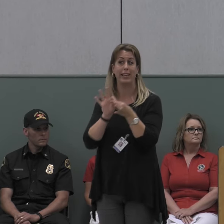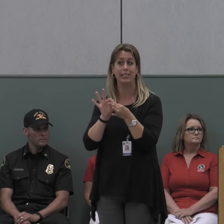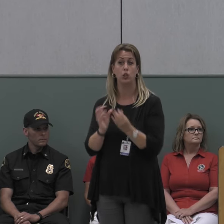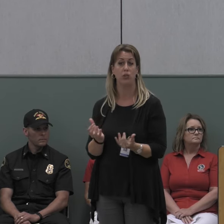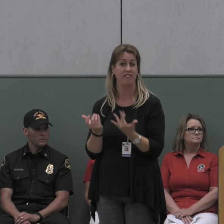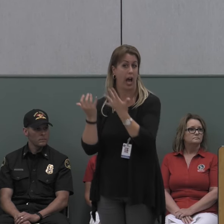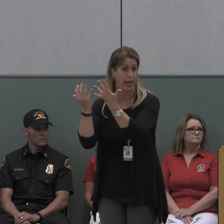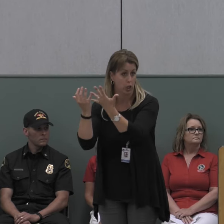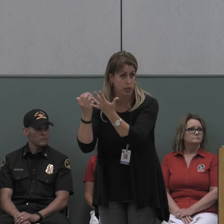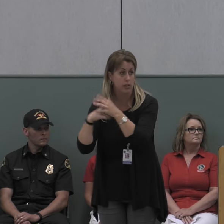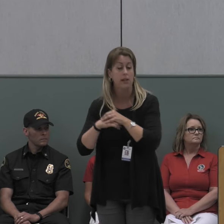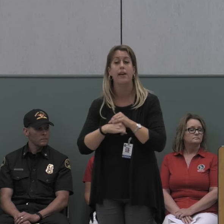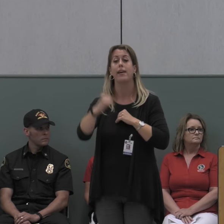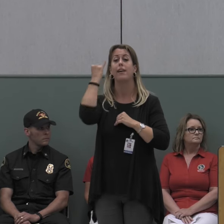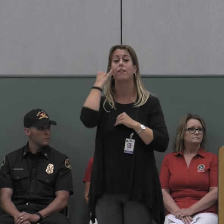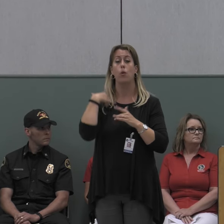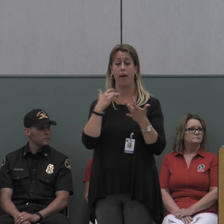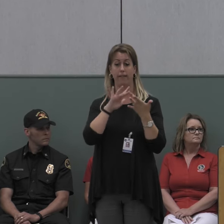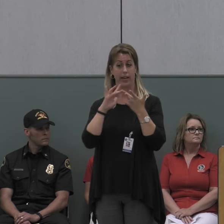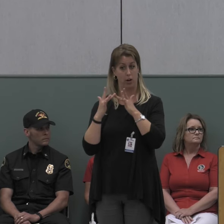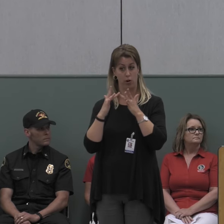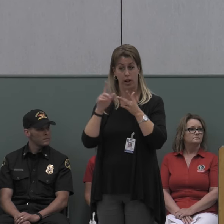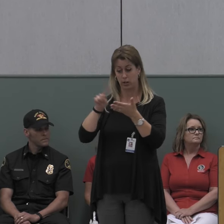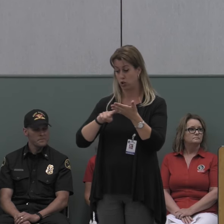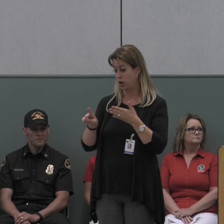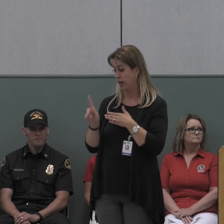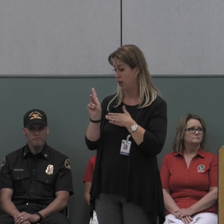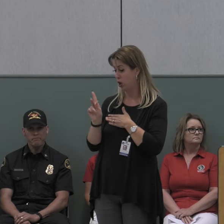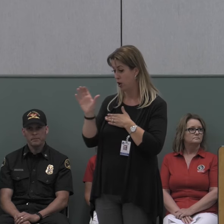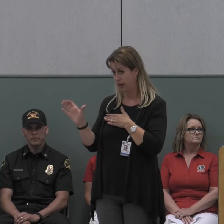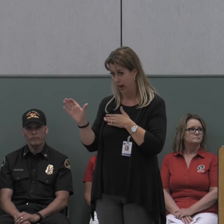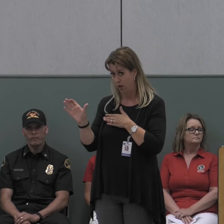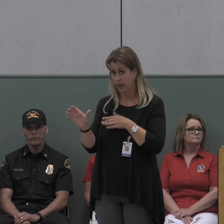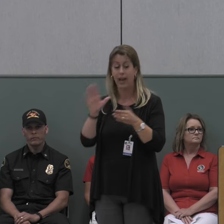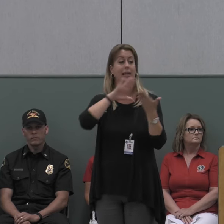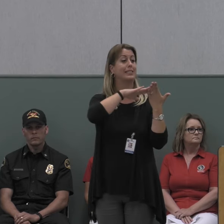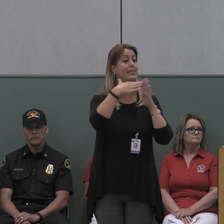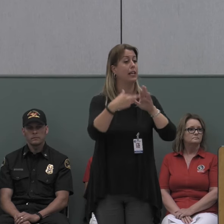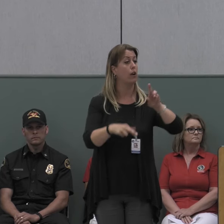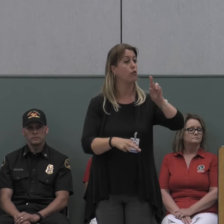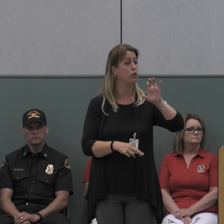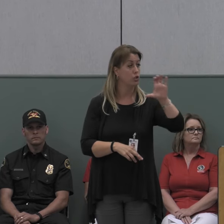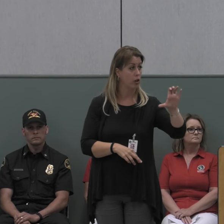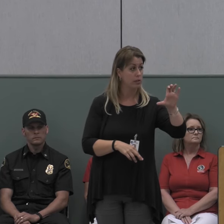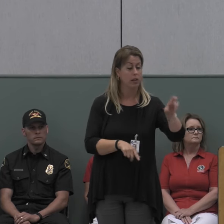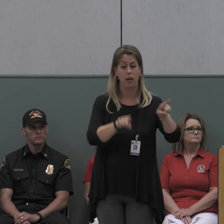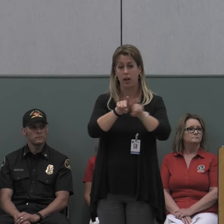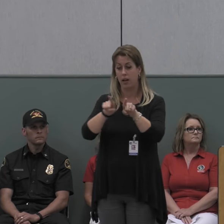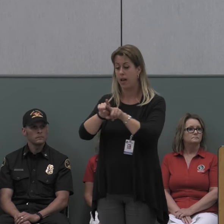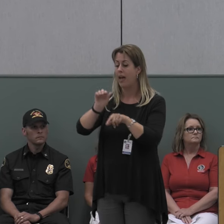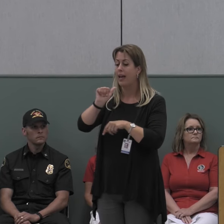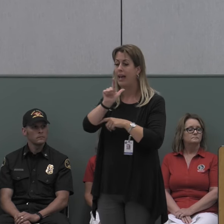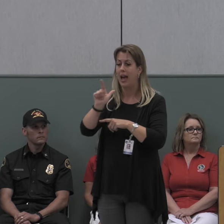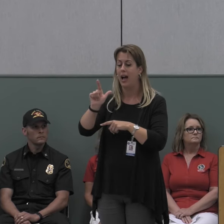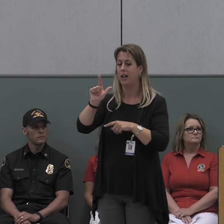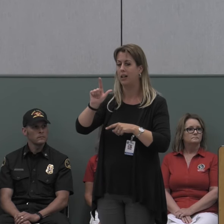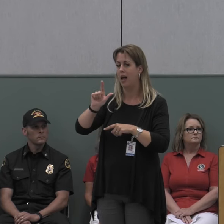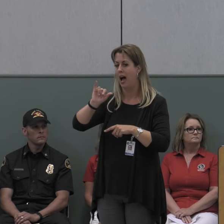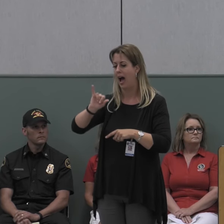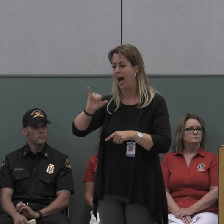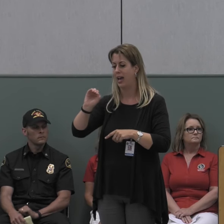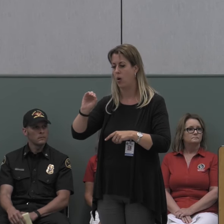the internet, both check Kern County, your city of Ridgecrest, and then of course Cal OES to get any